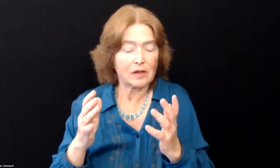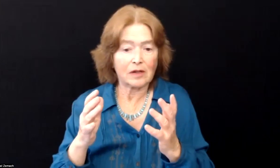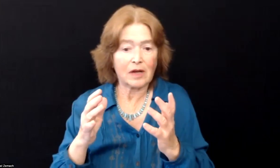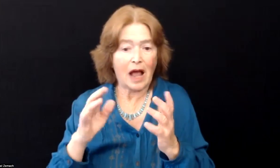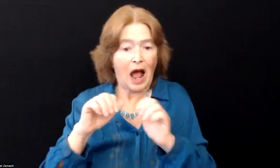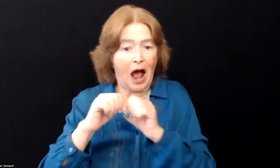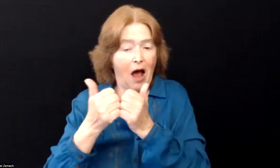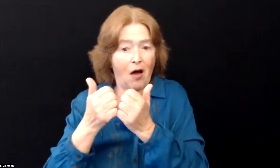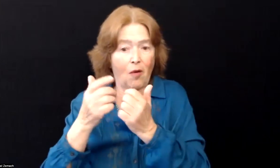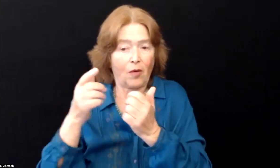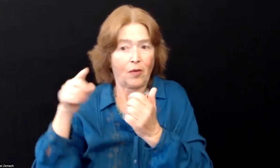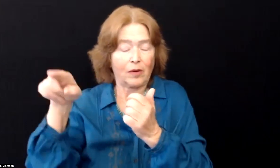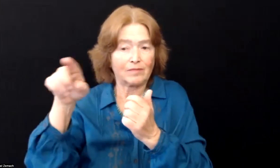So that student,